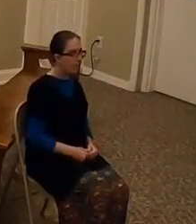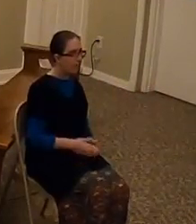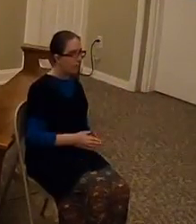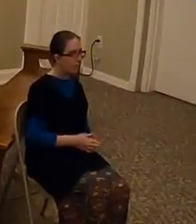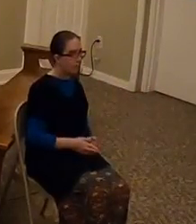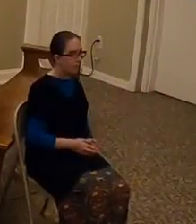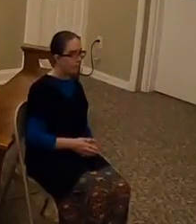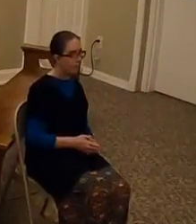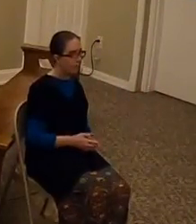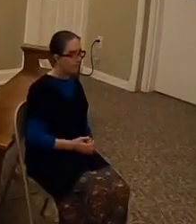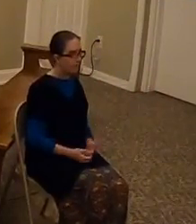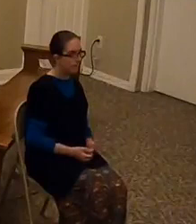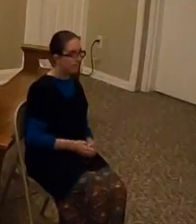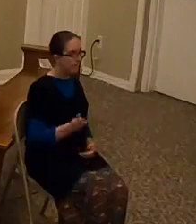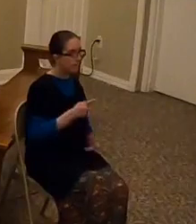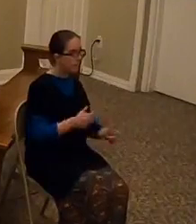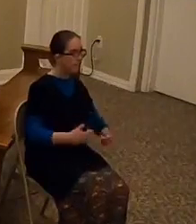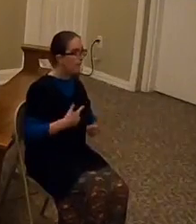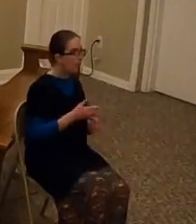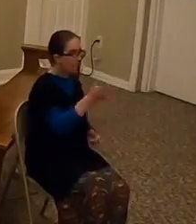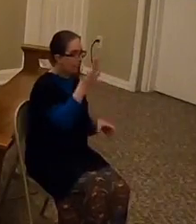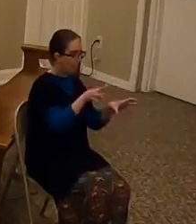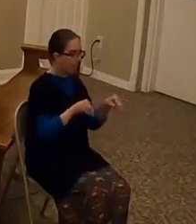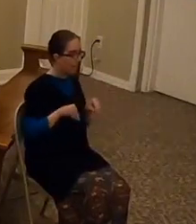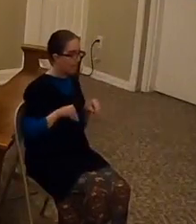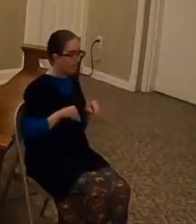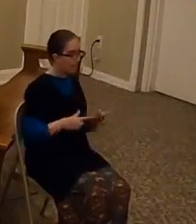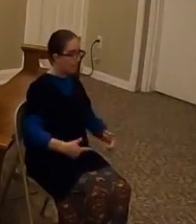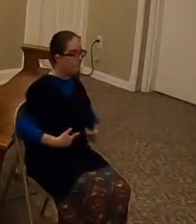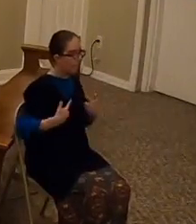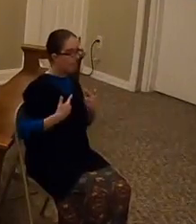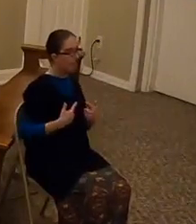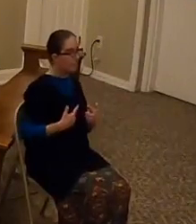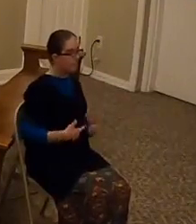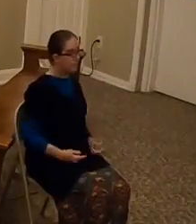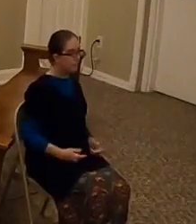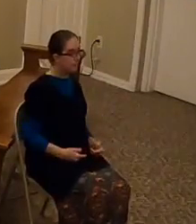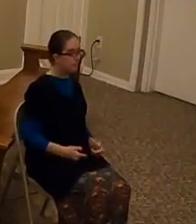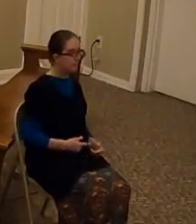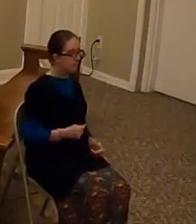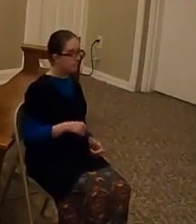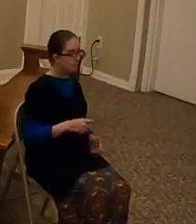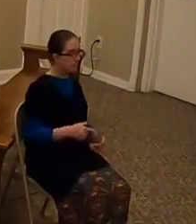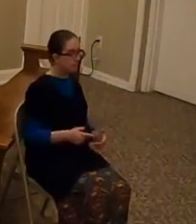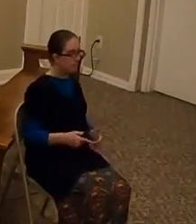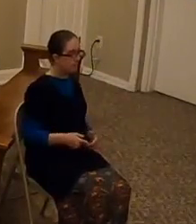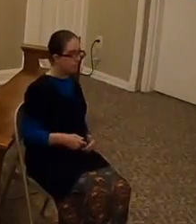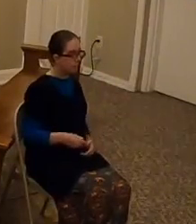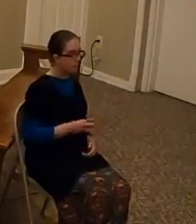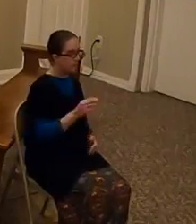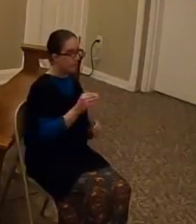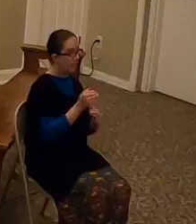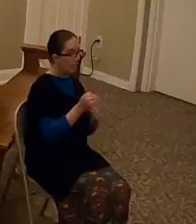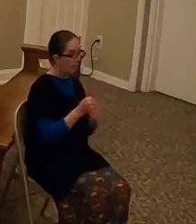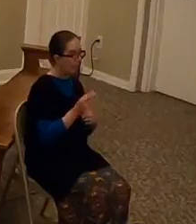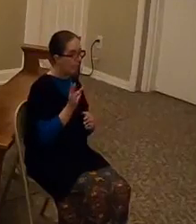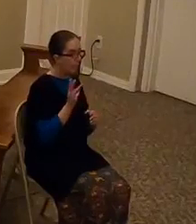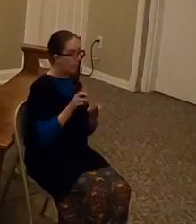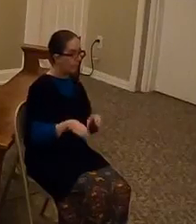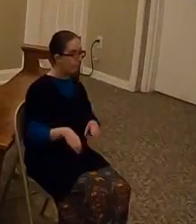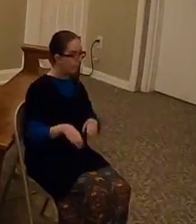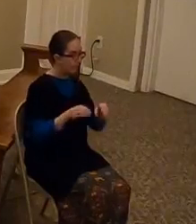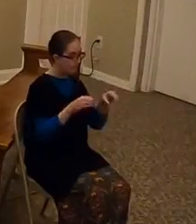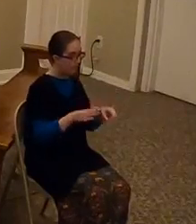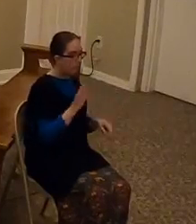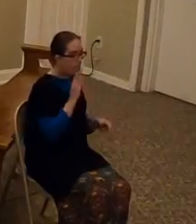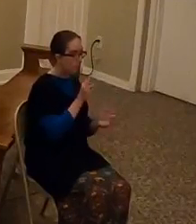a reasonable service to God that we live holy and acceptable lives. Amen. That's the limit. That's the minimum you can do,